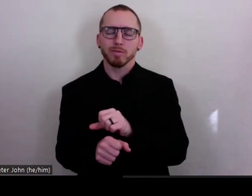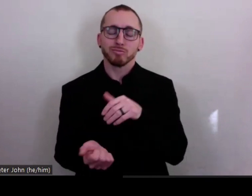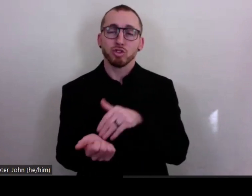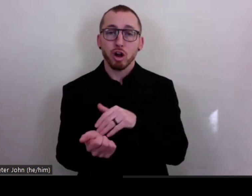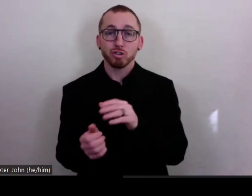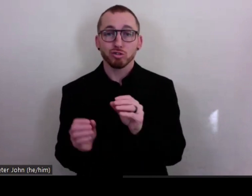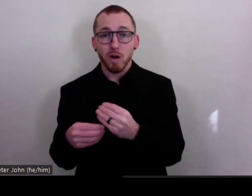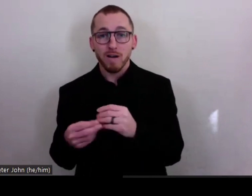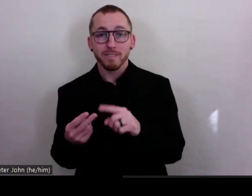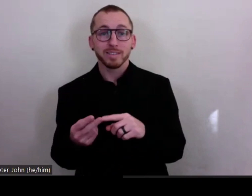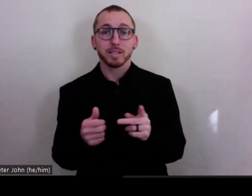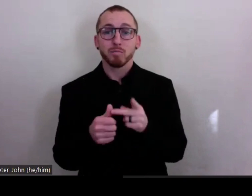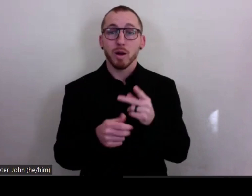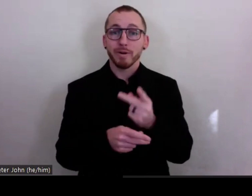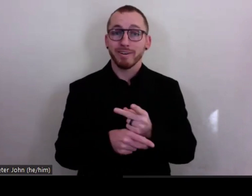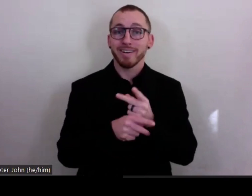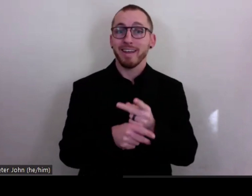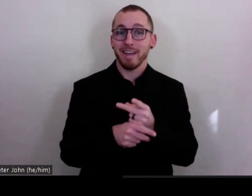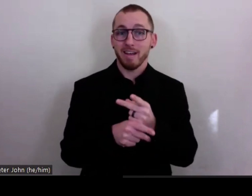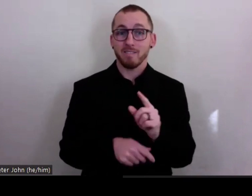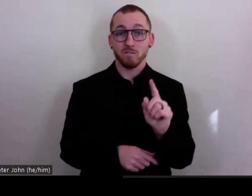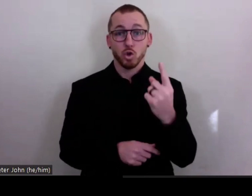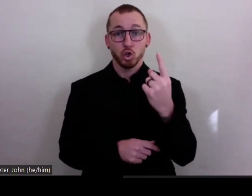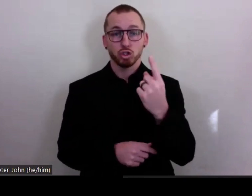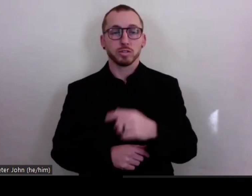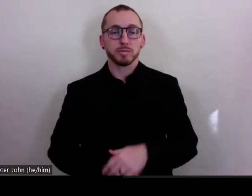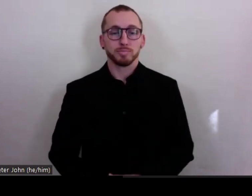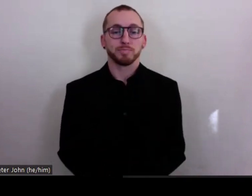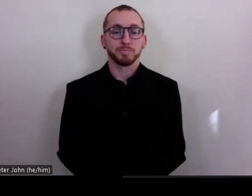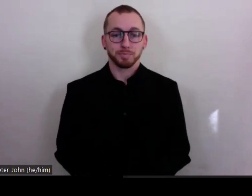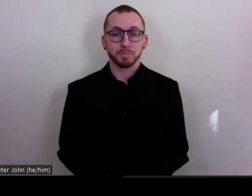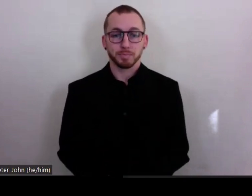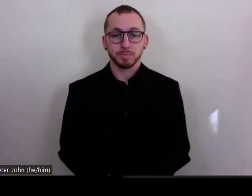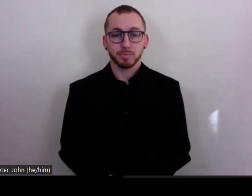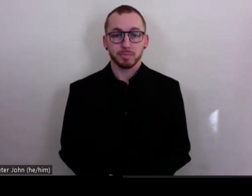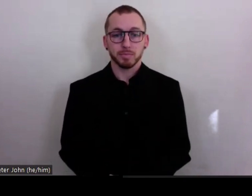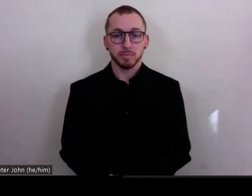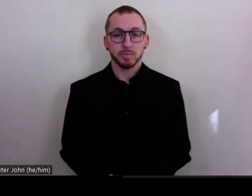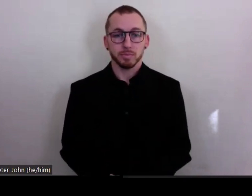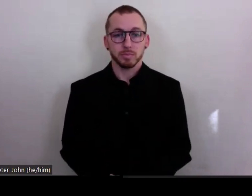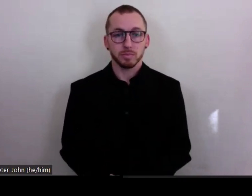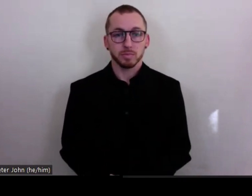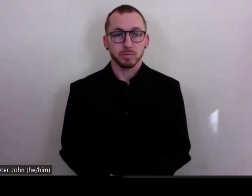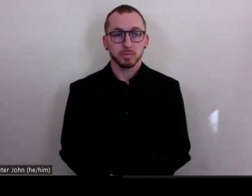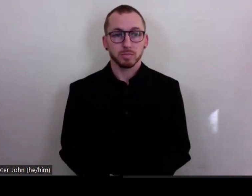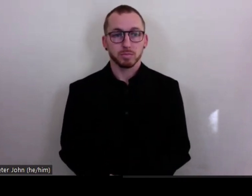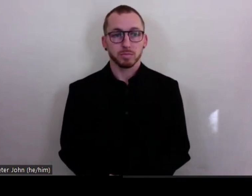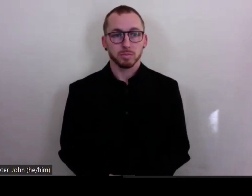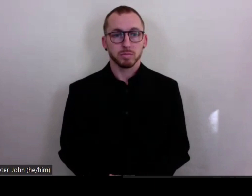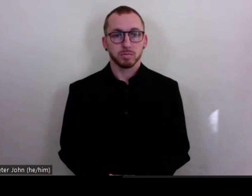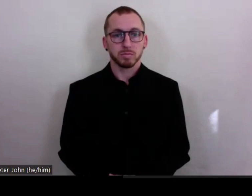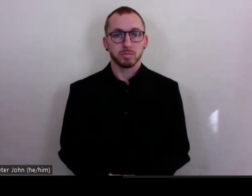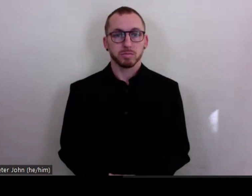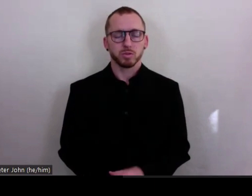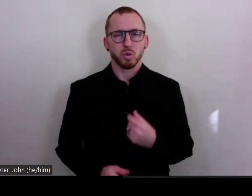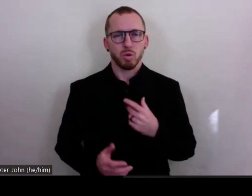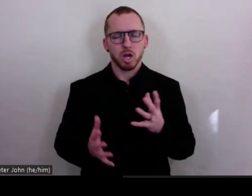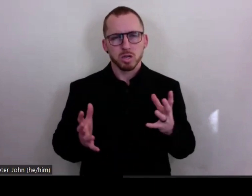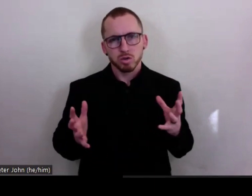care sites, in our BHIPs. And so this is why I'm going to